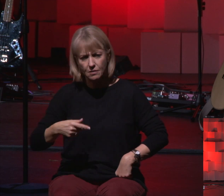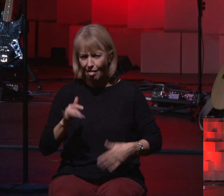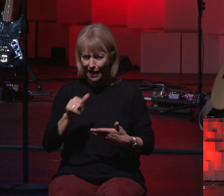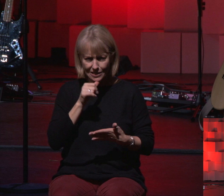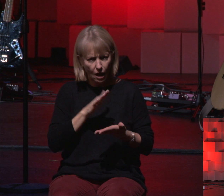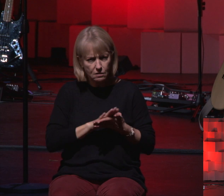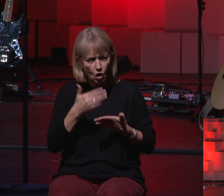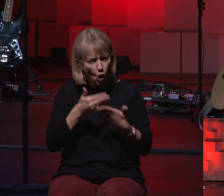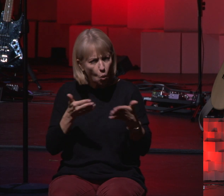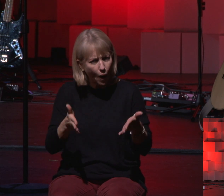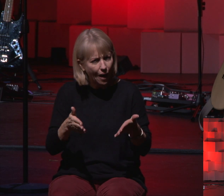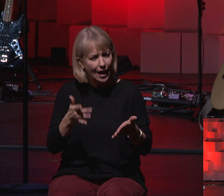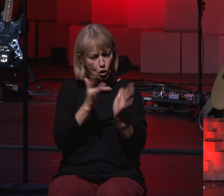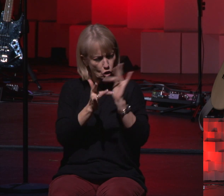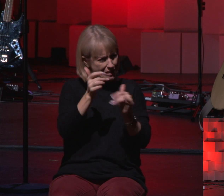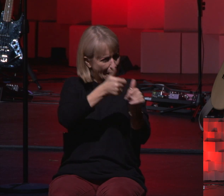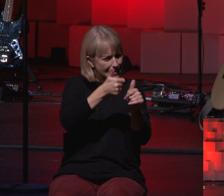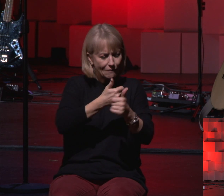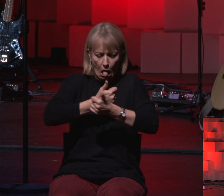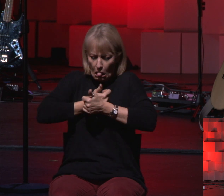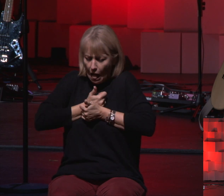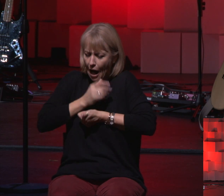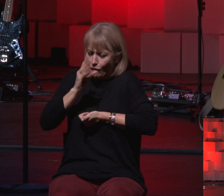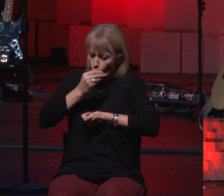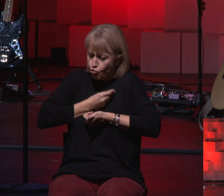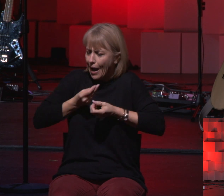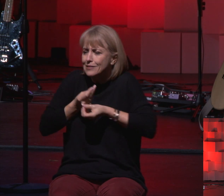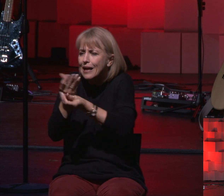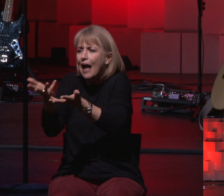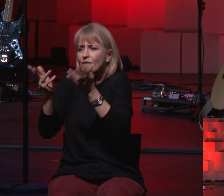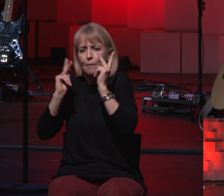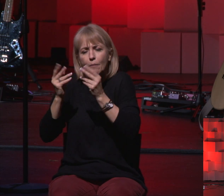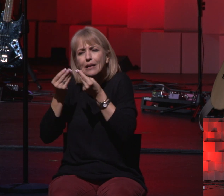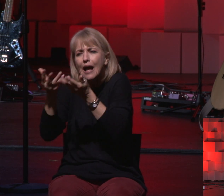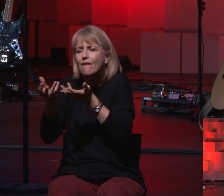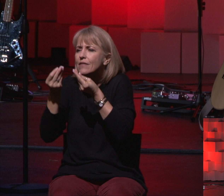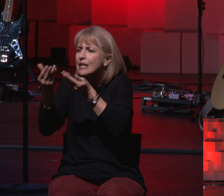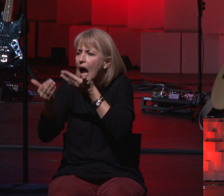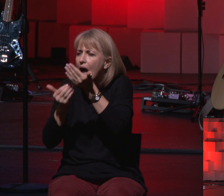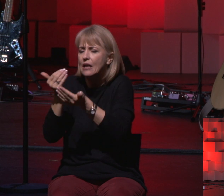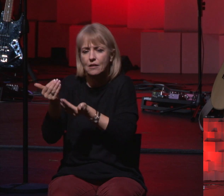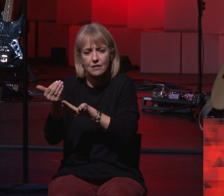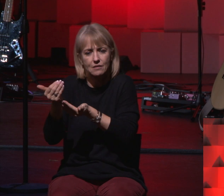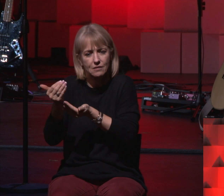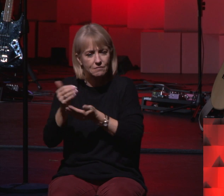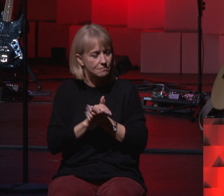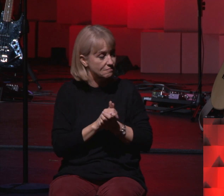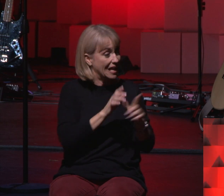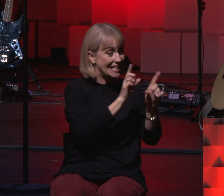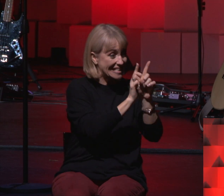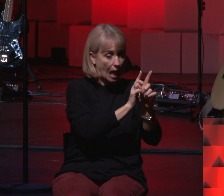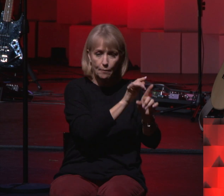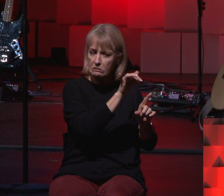evil, but he did it with the love and the hope of the grace of Jesus Christ, of the hope of the gospel. So they shared, and they did it. They were